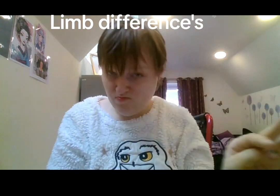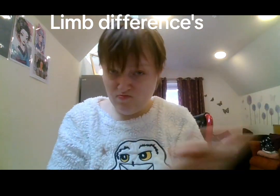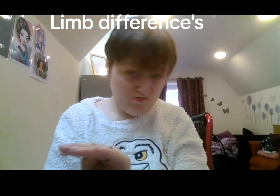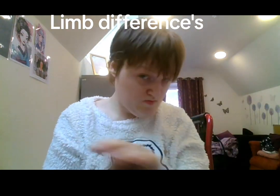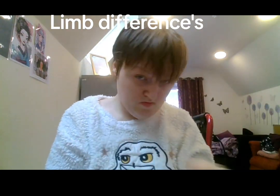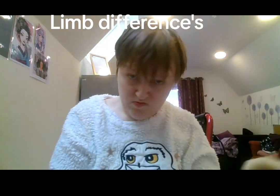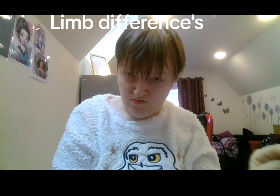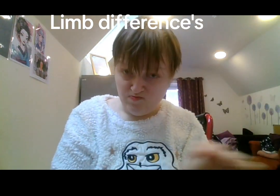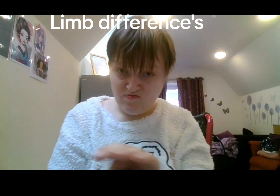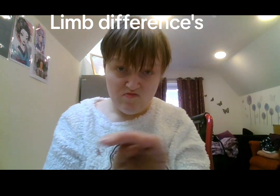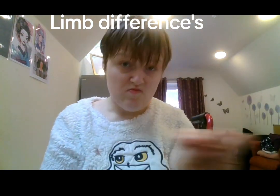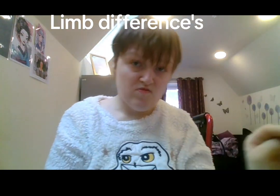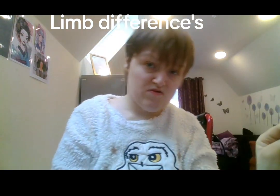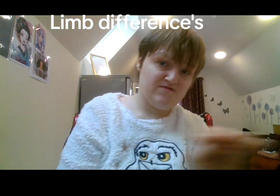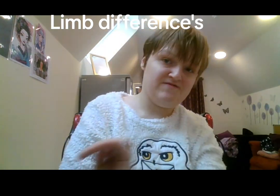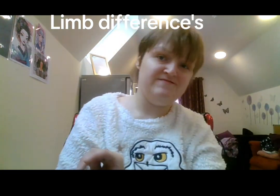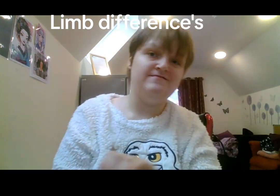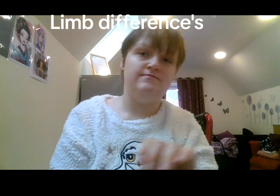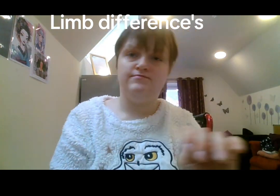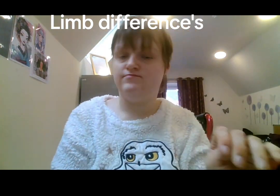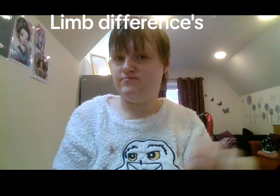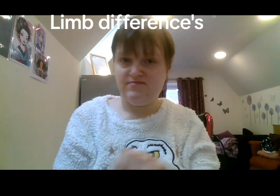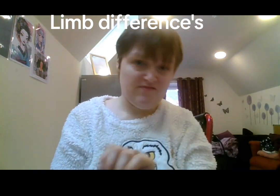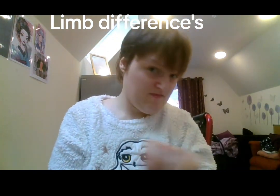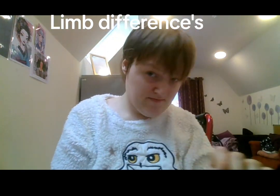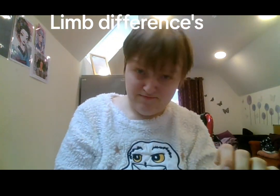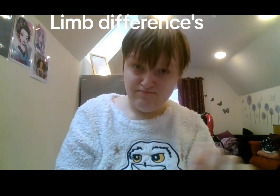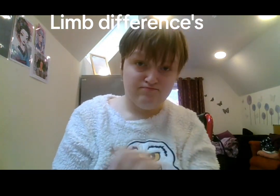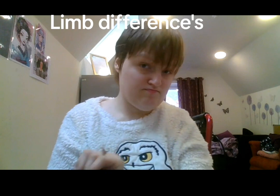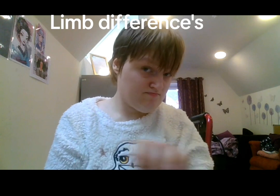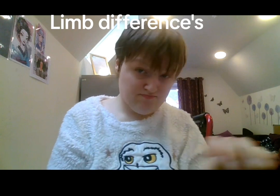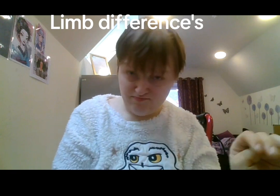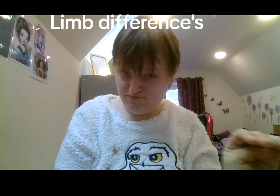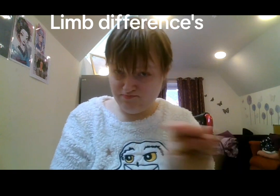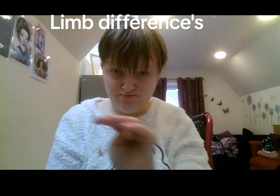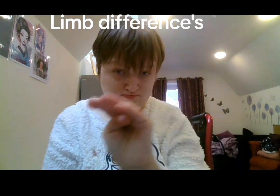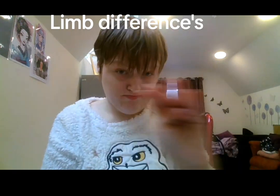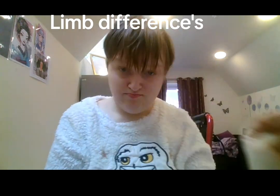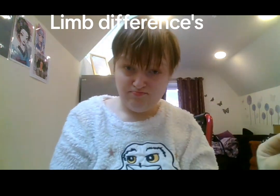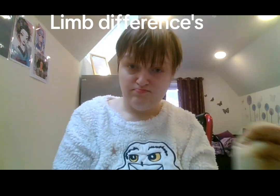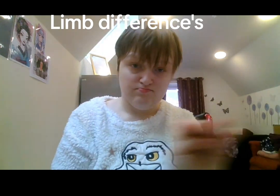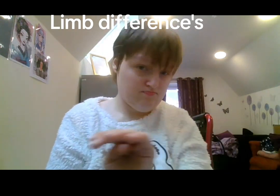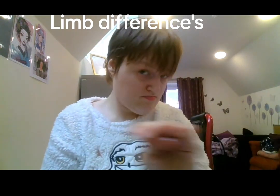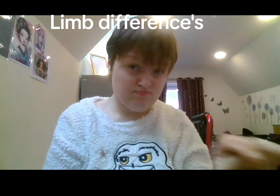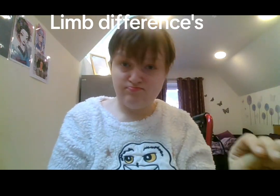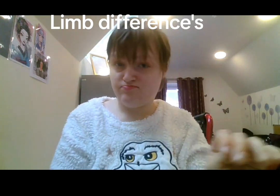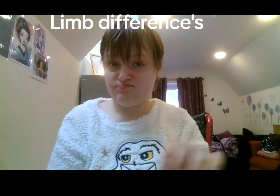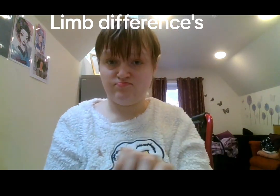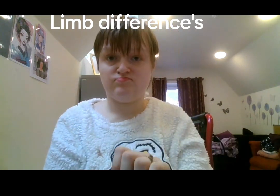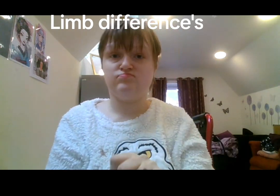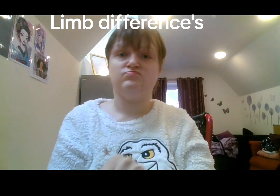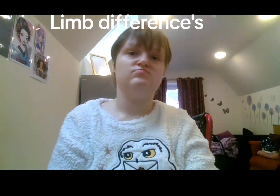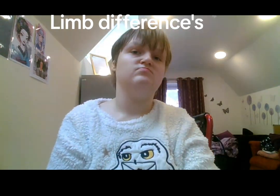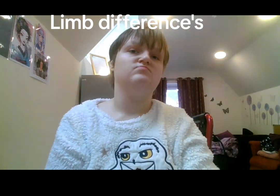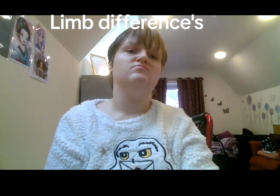me any questions. I will answer anything you would like, as I am an open book. And see